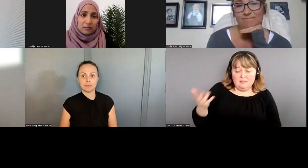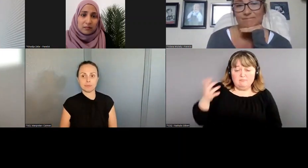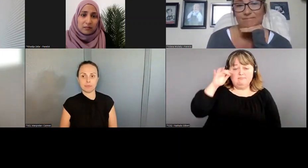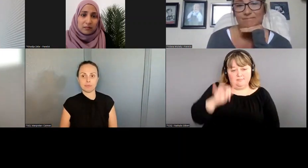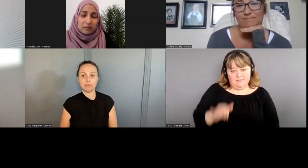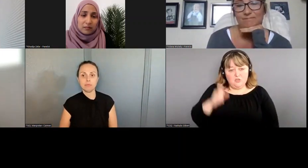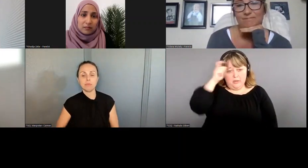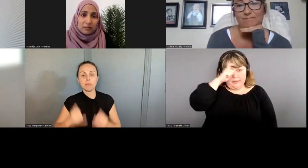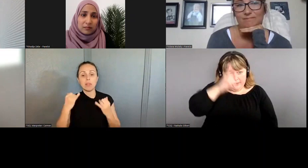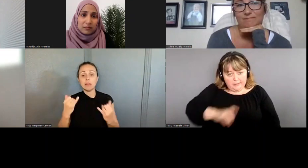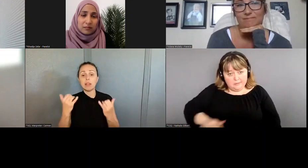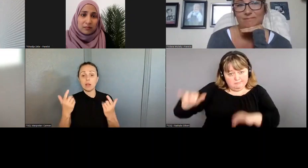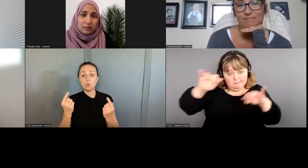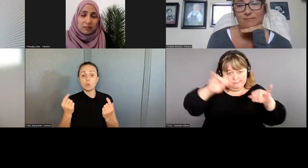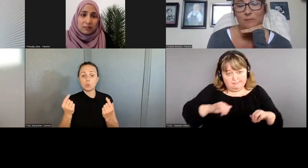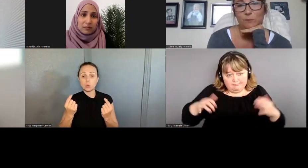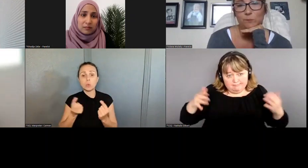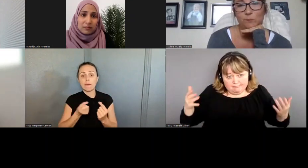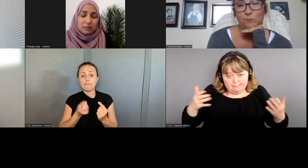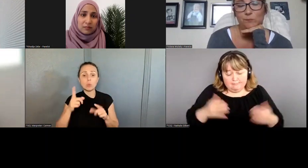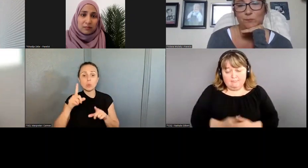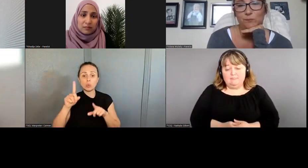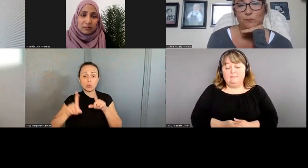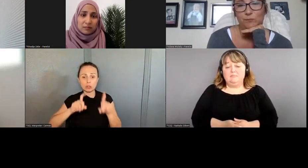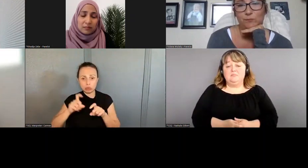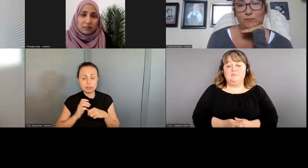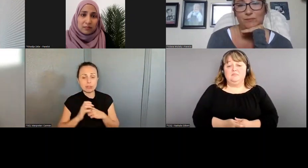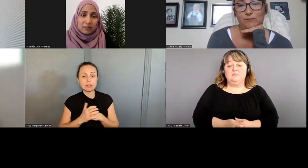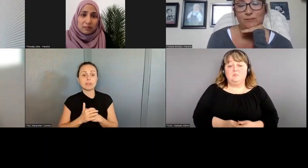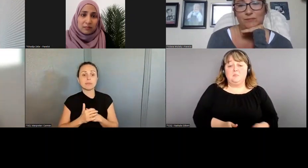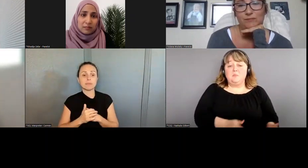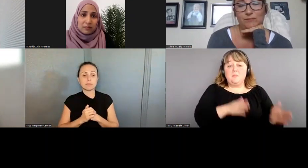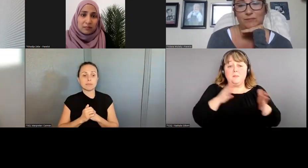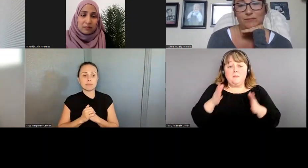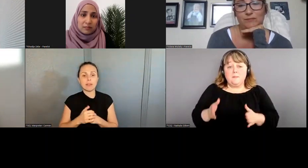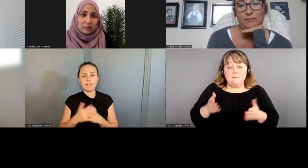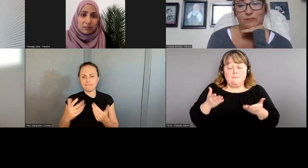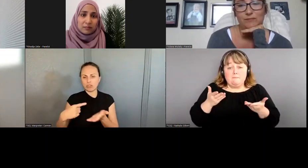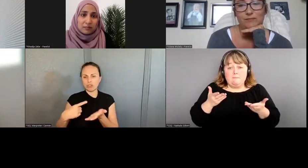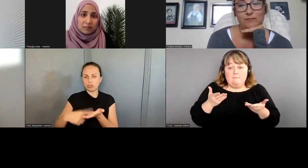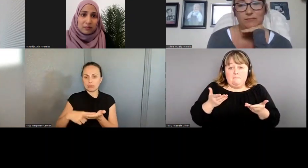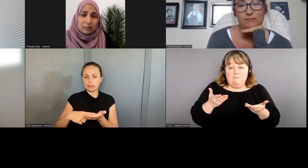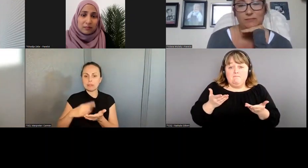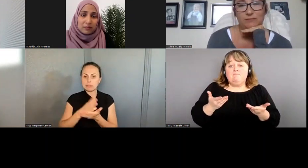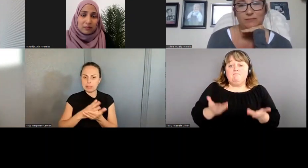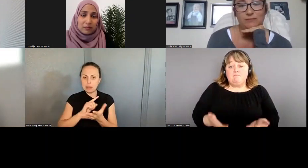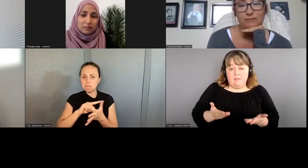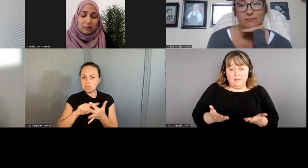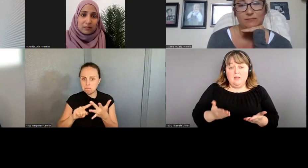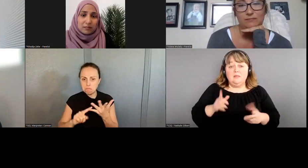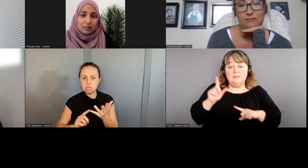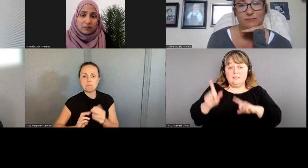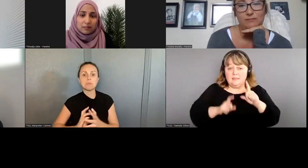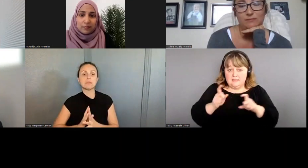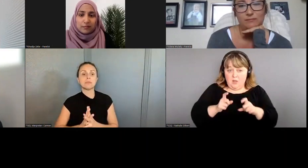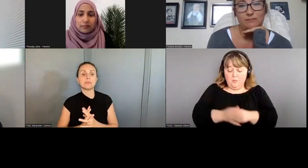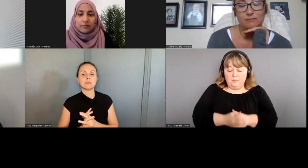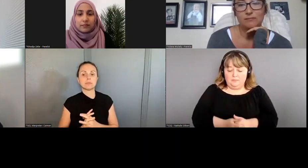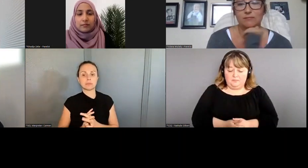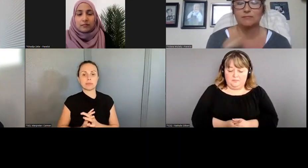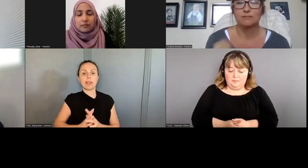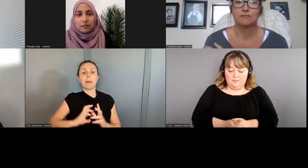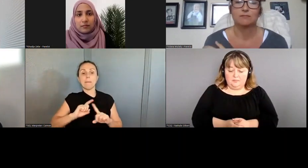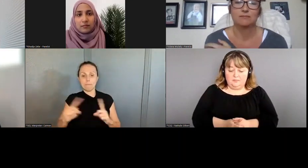We're going to move into a couple of questions, and we've talked a bit about some of it, but here